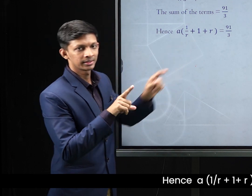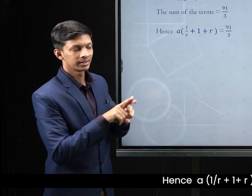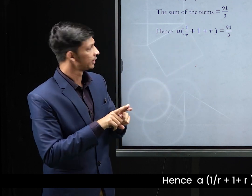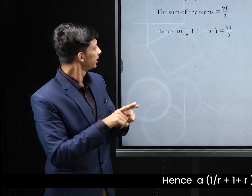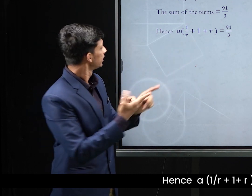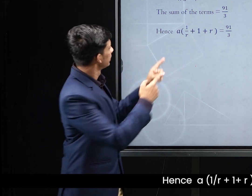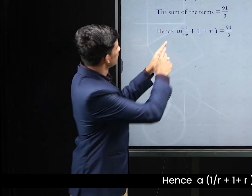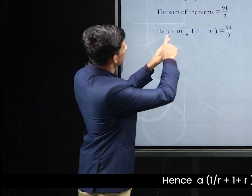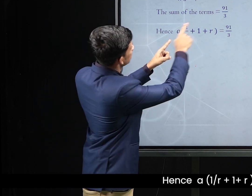equal to 91 by 3.